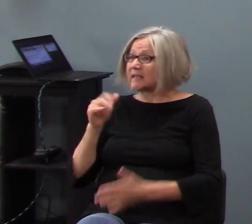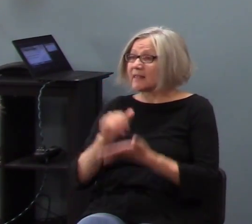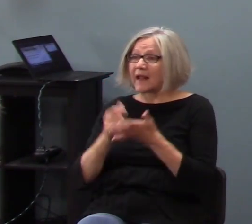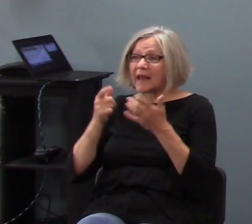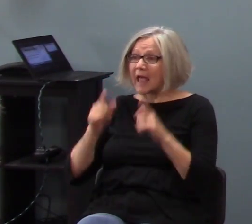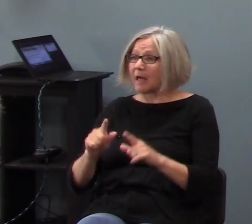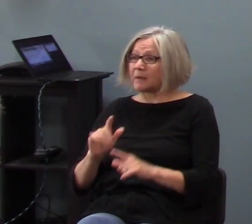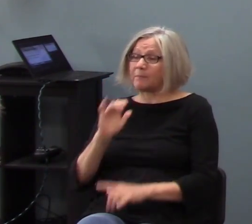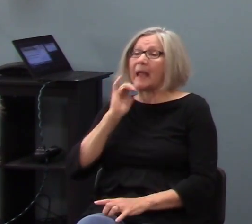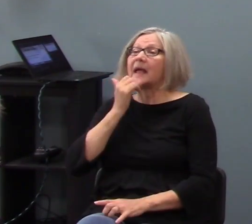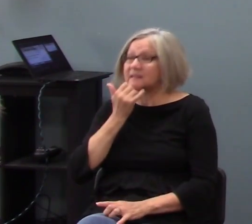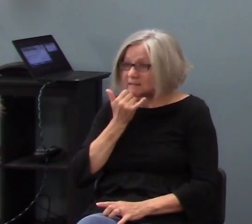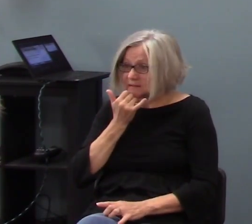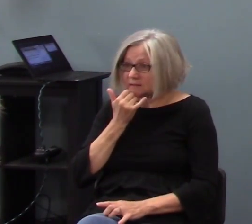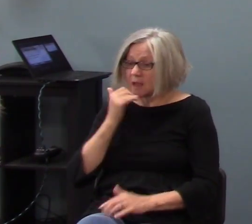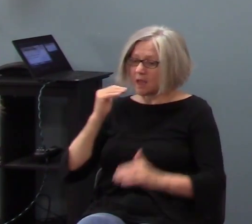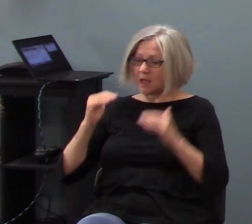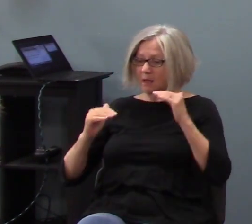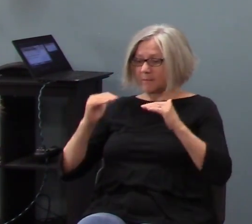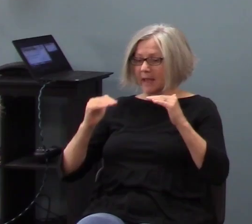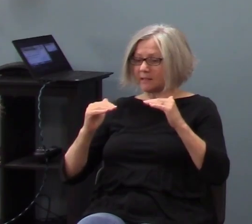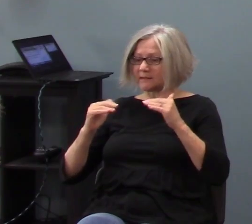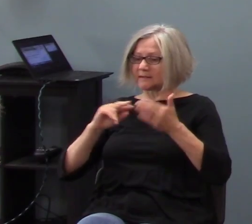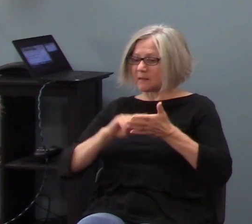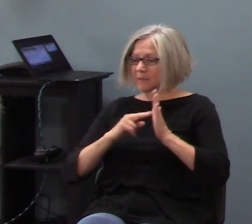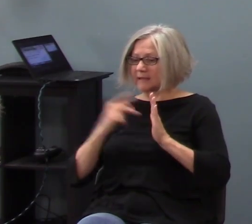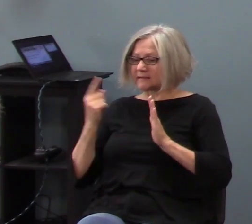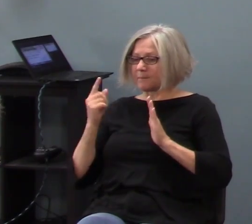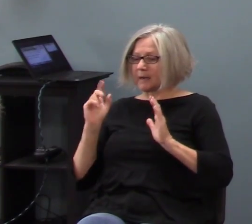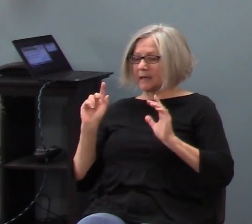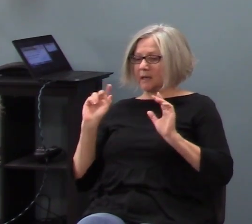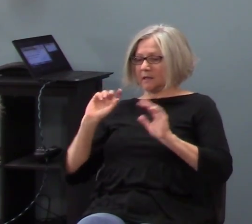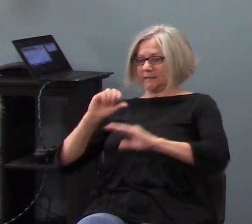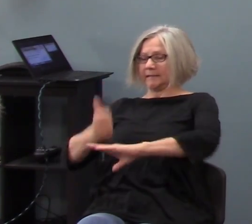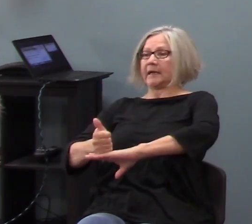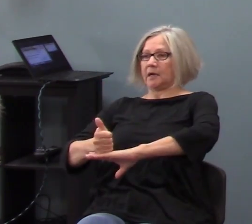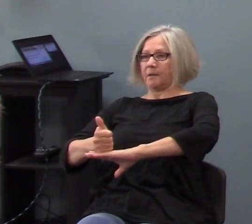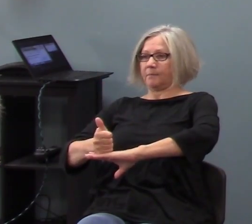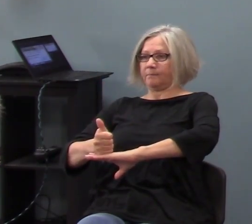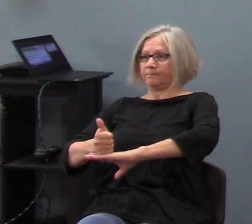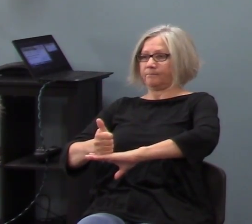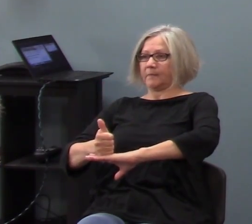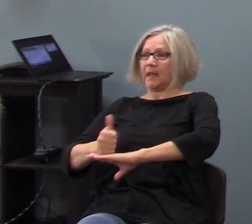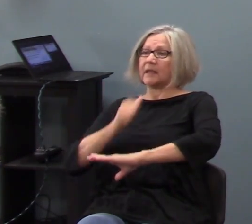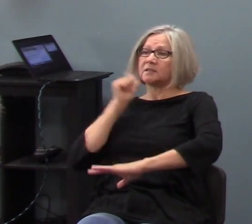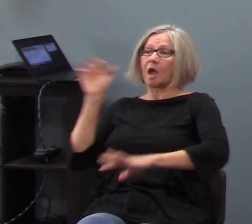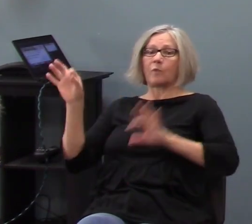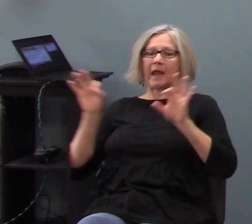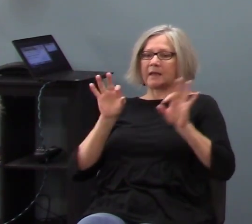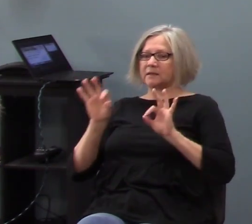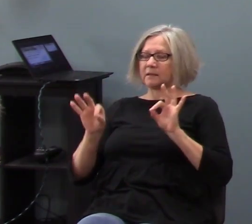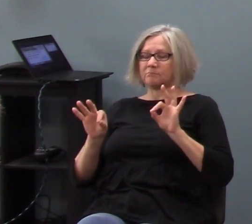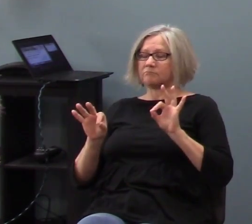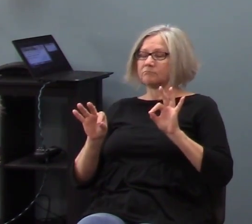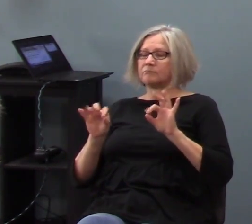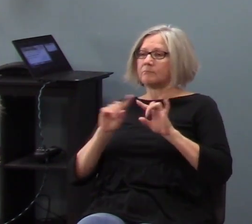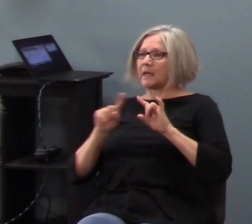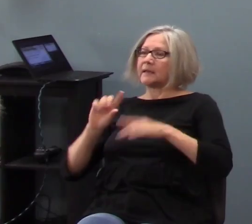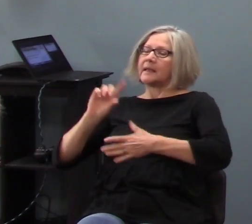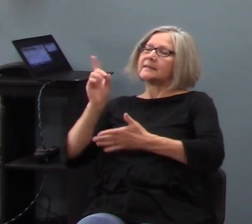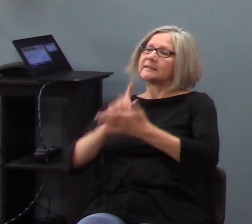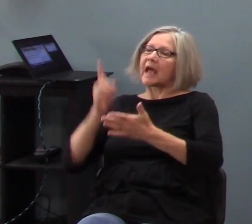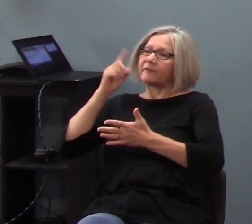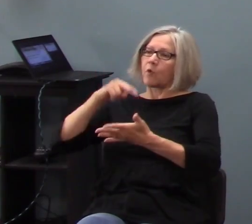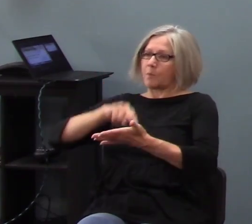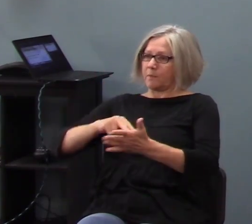by accident. The balance implies somebody placed in there. It's not just random, it's not just low probability, but it seems to be designed for a purpose. You could